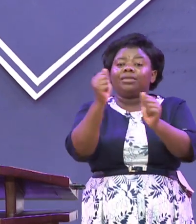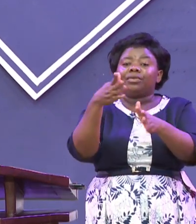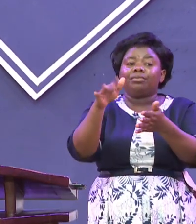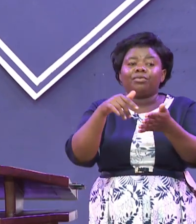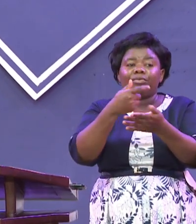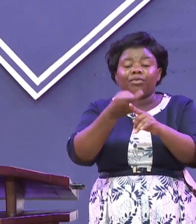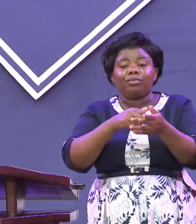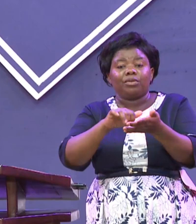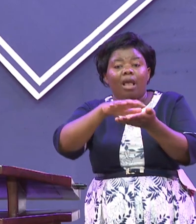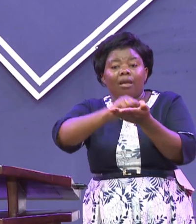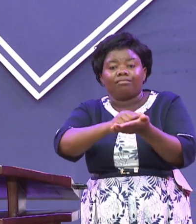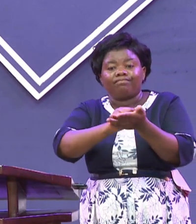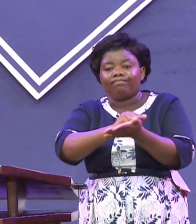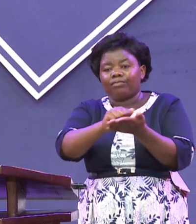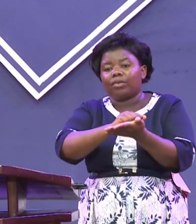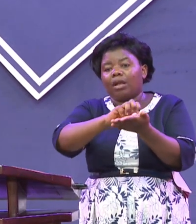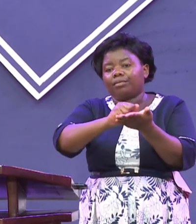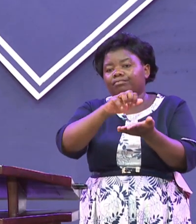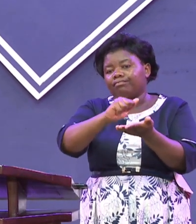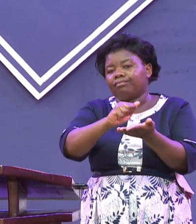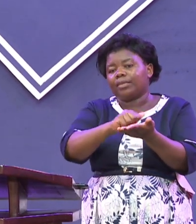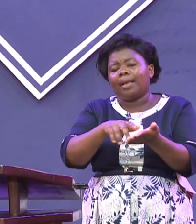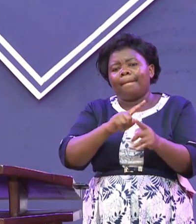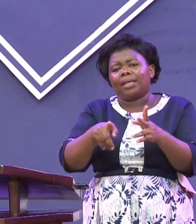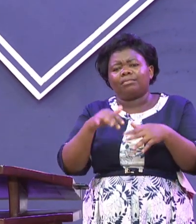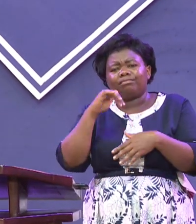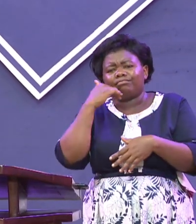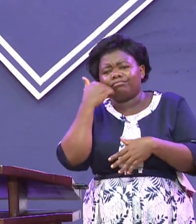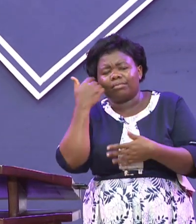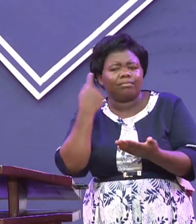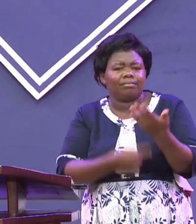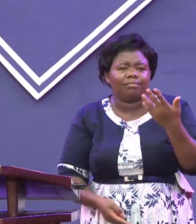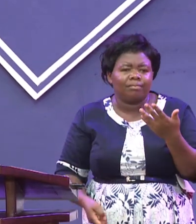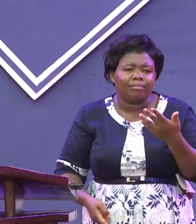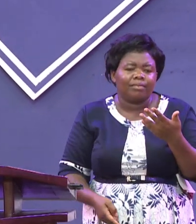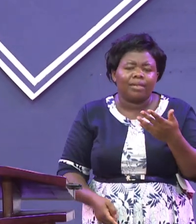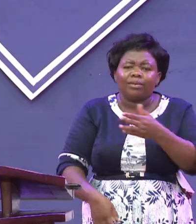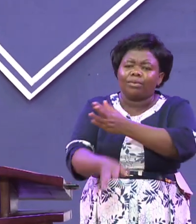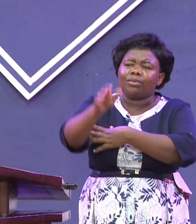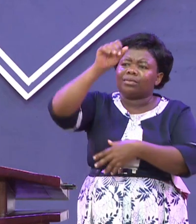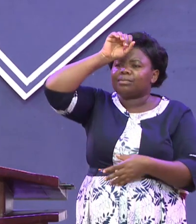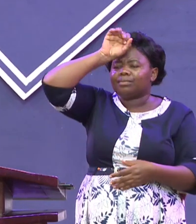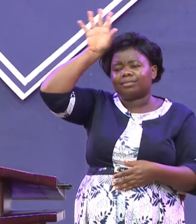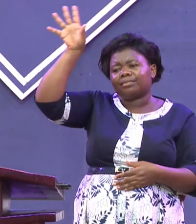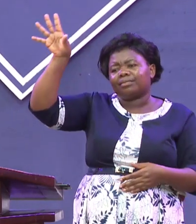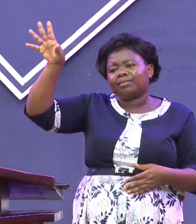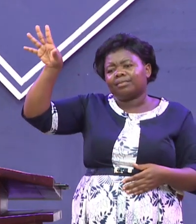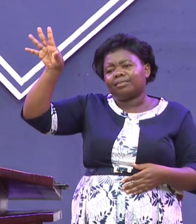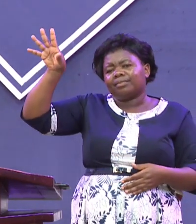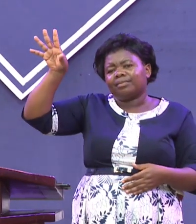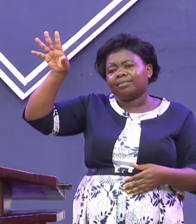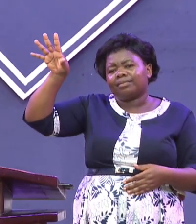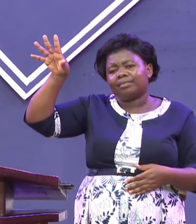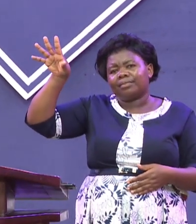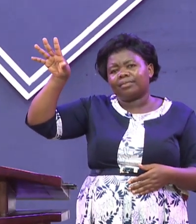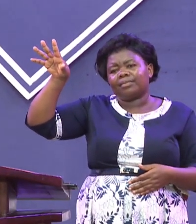God saved them from there. Naye chinakuwaza. But what is sad? Katonda ye unyisi. God is so wonderful. Ne